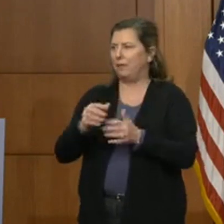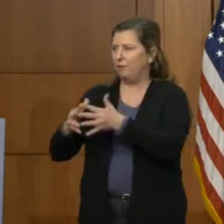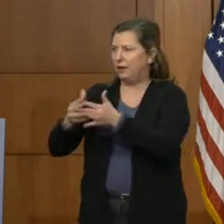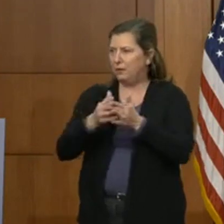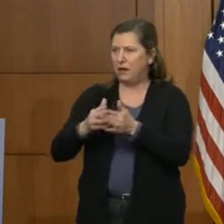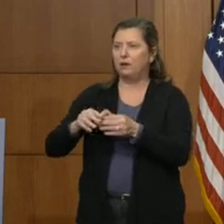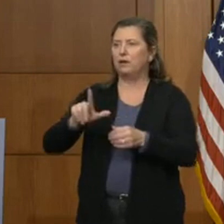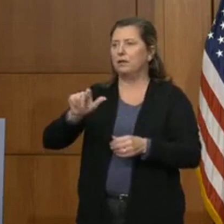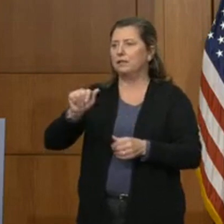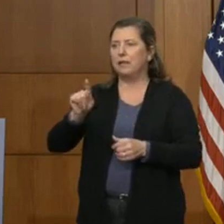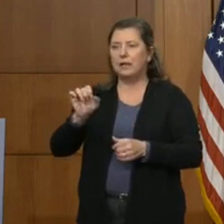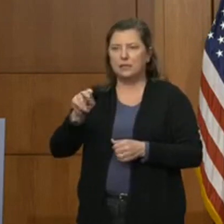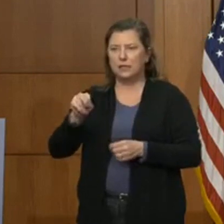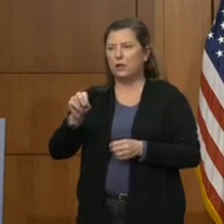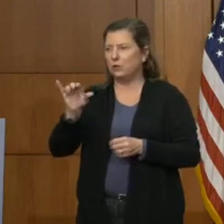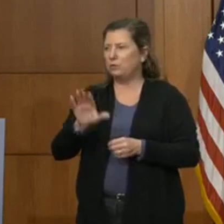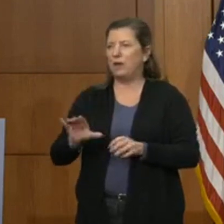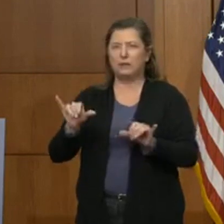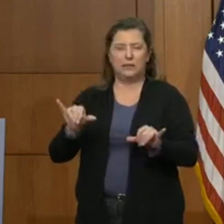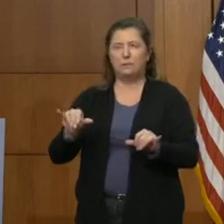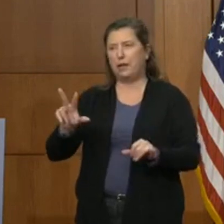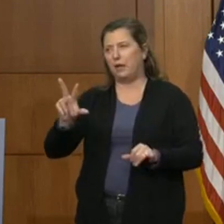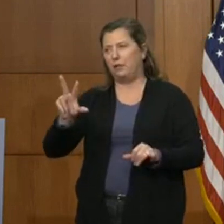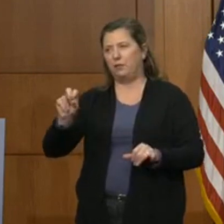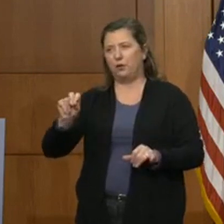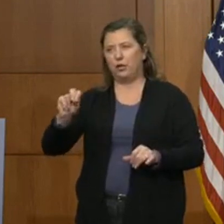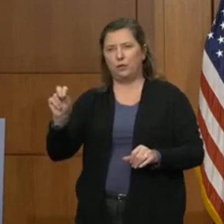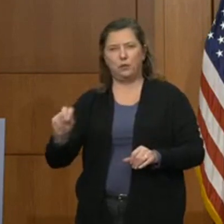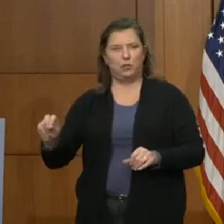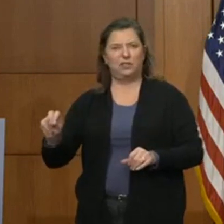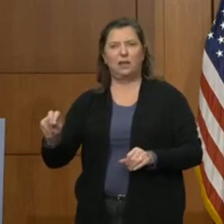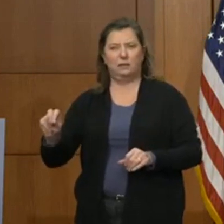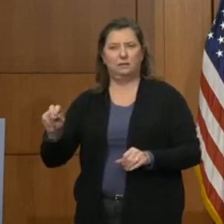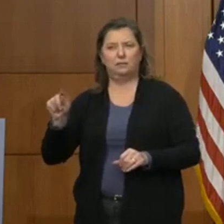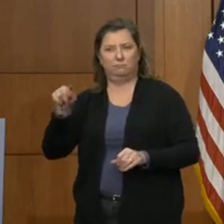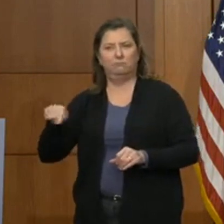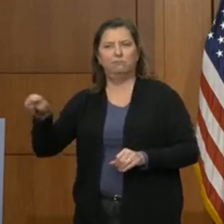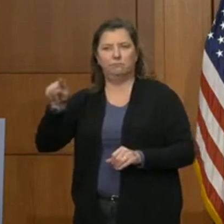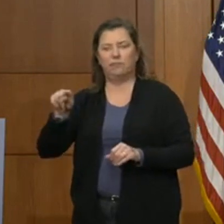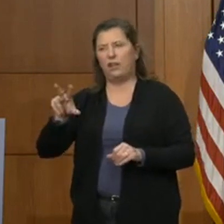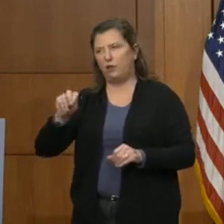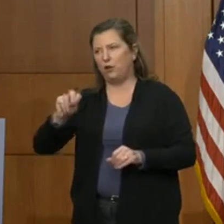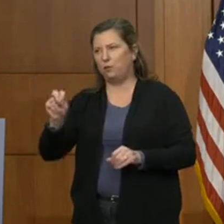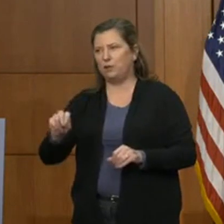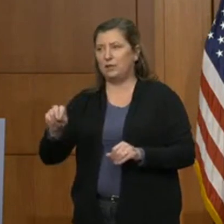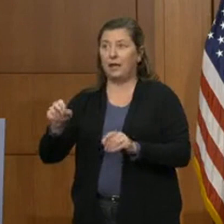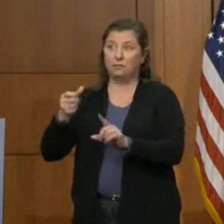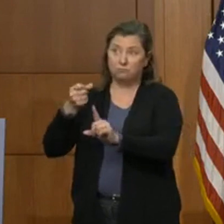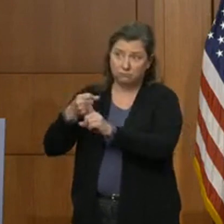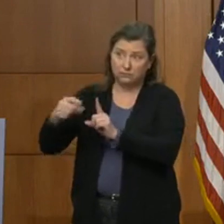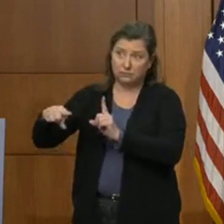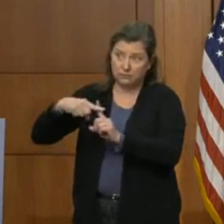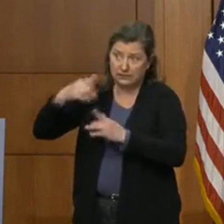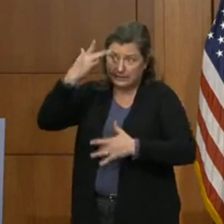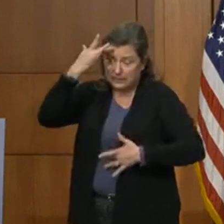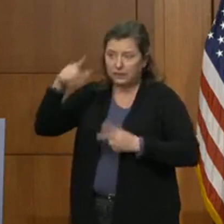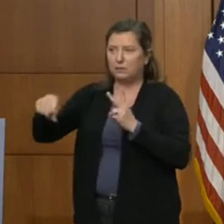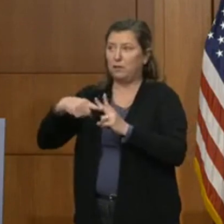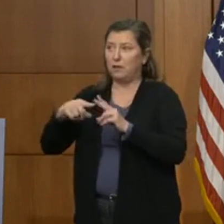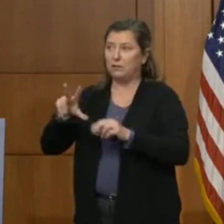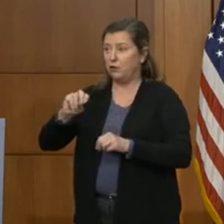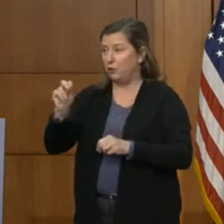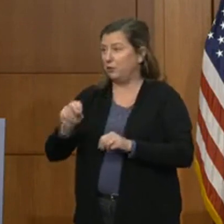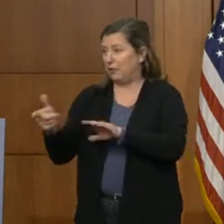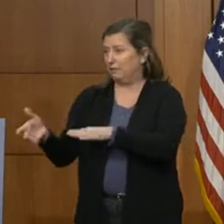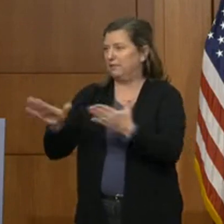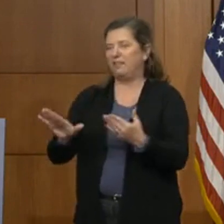be about the same, around about a third of the cases and a third of the deaths. We continue to experience